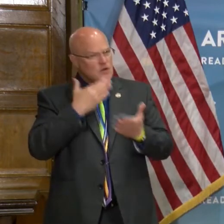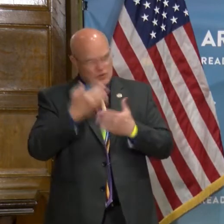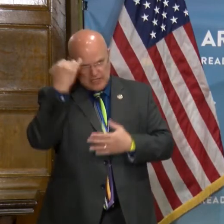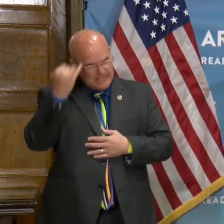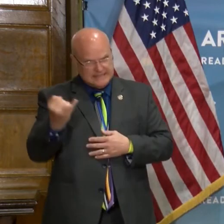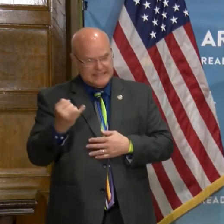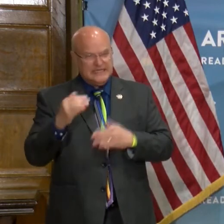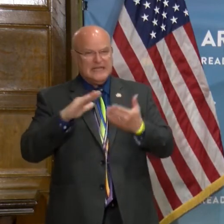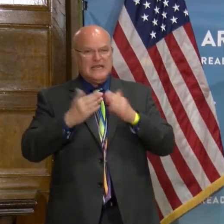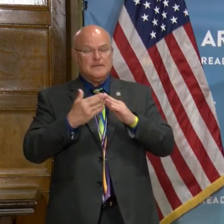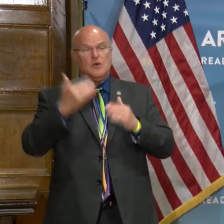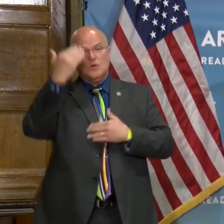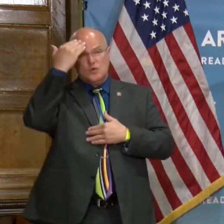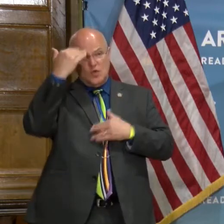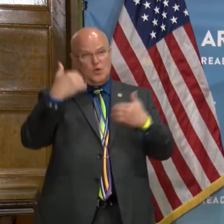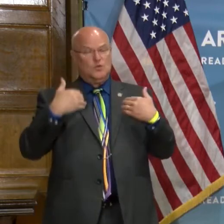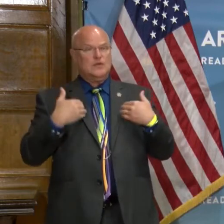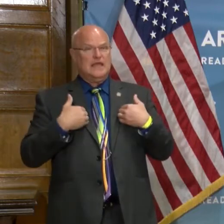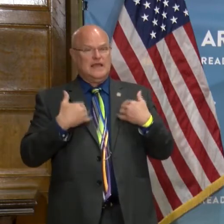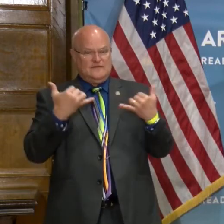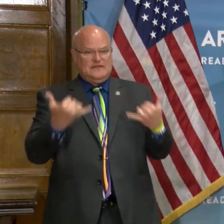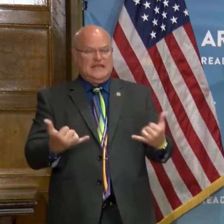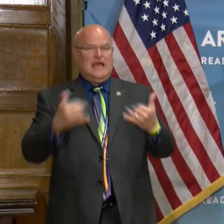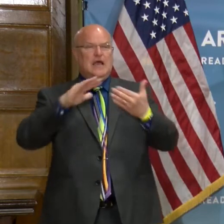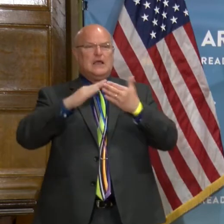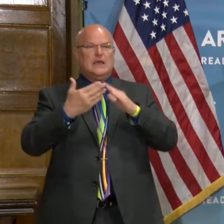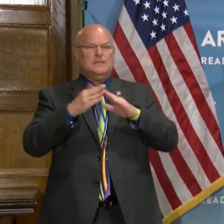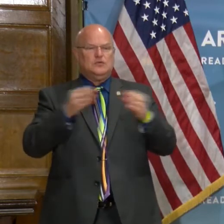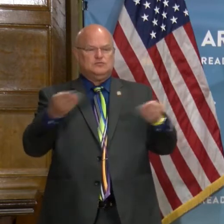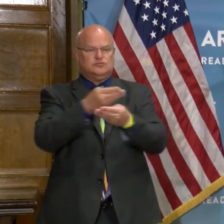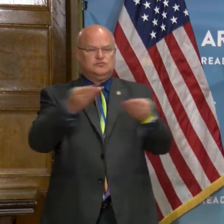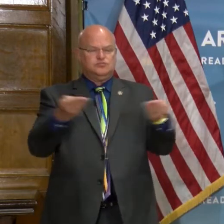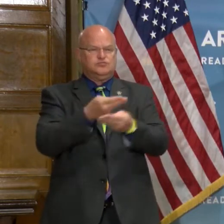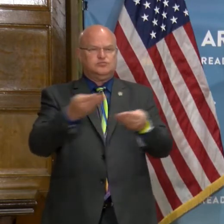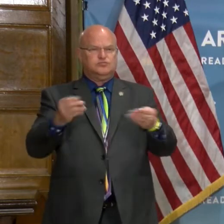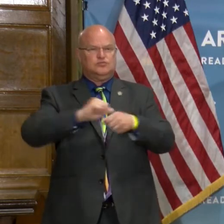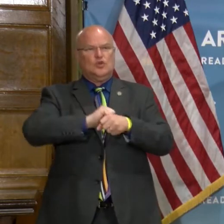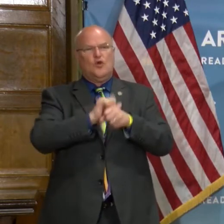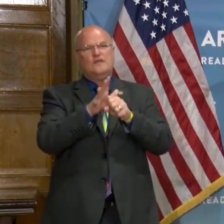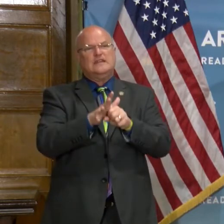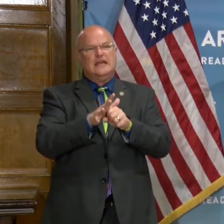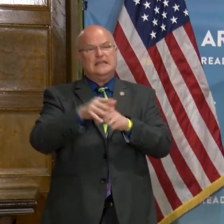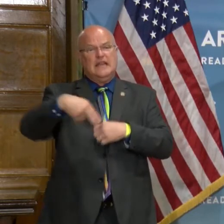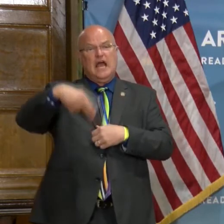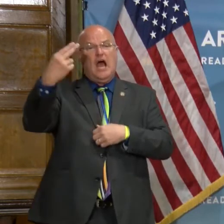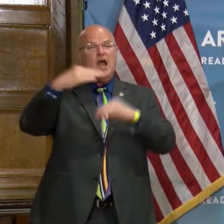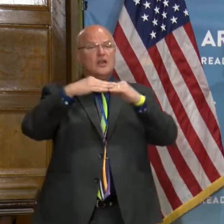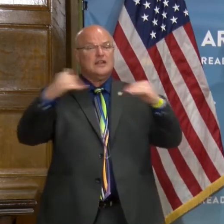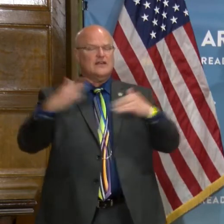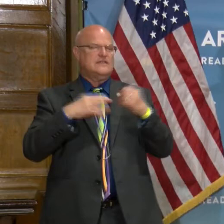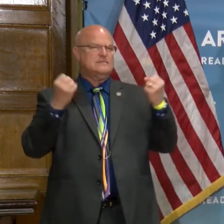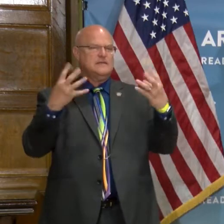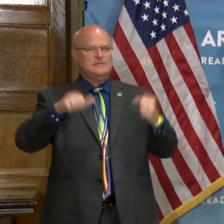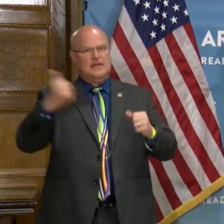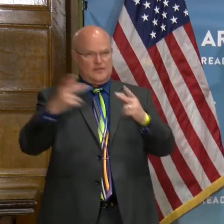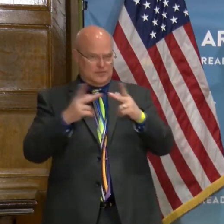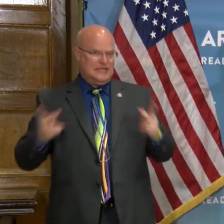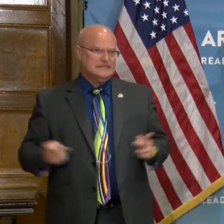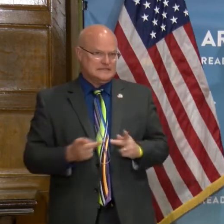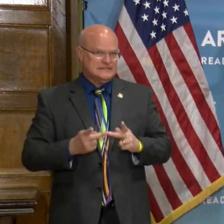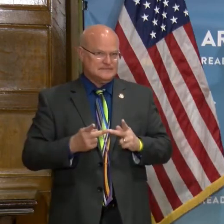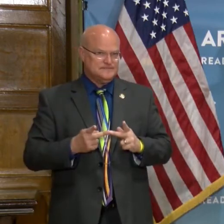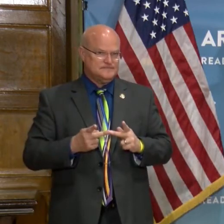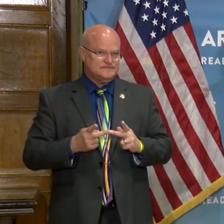in a community where we know we have now community transmission of COVID-19 at higher levels than in many other communities.